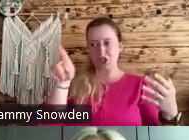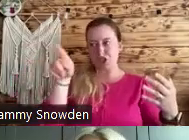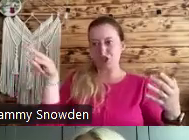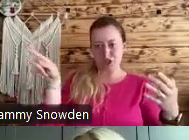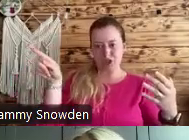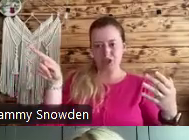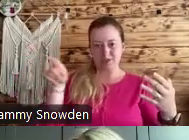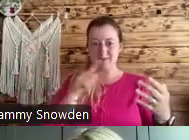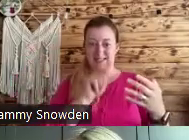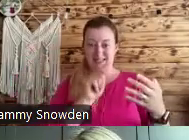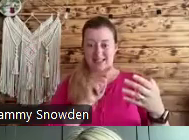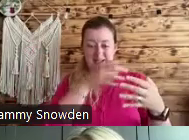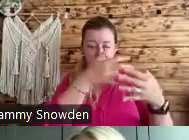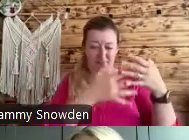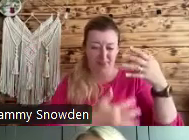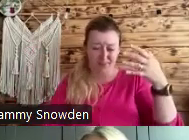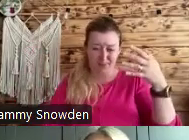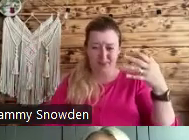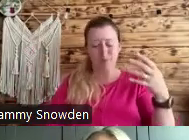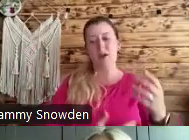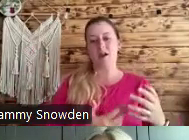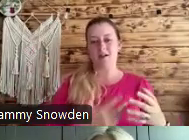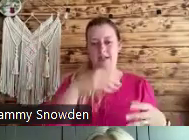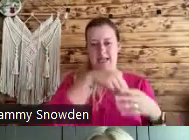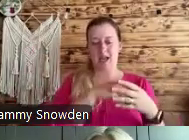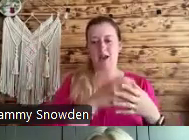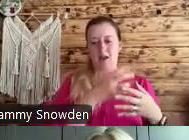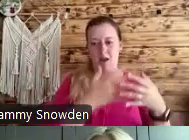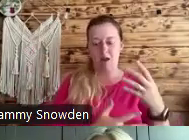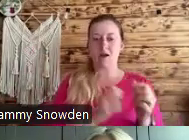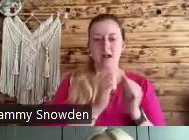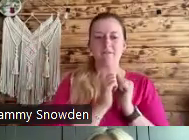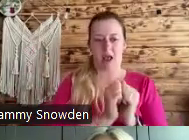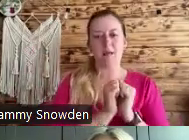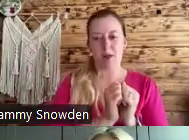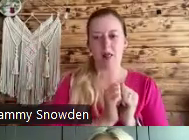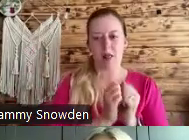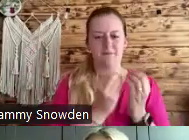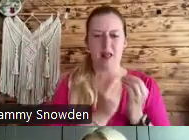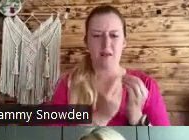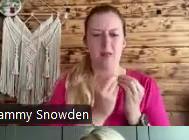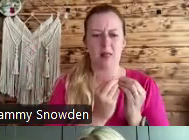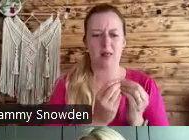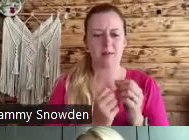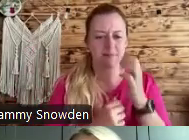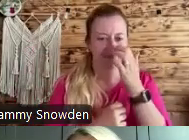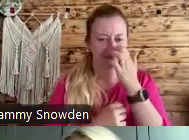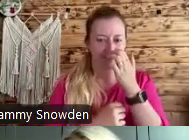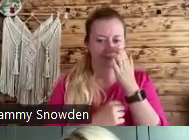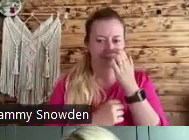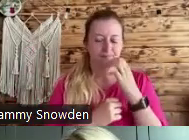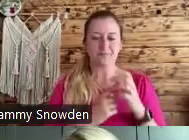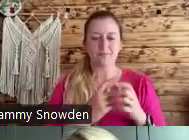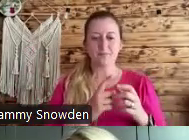make much money on this at all. As you can see, the PV value is very low, because basically they want to get the best